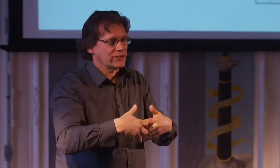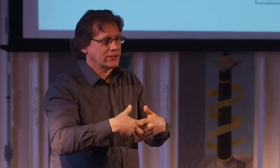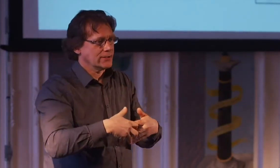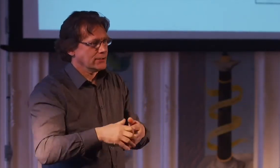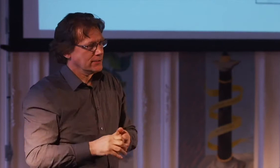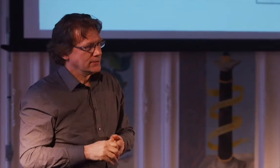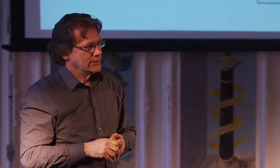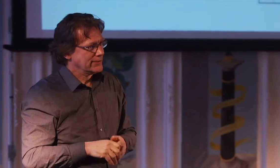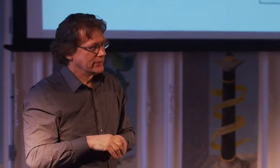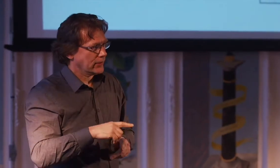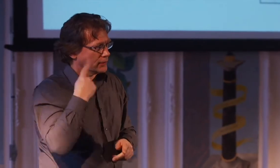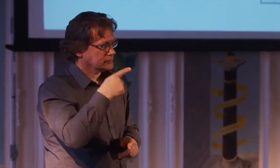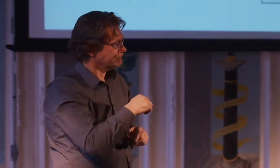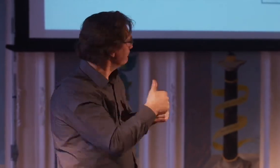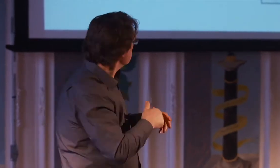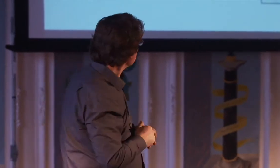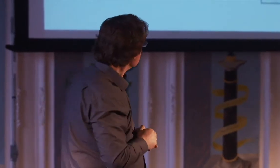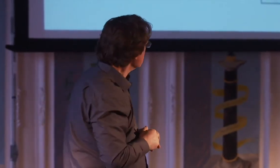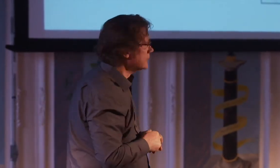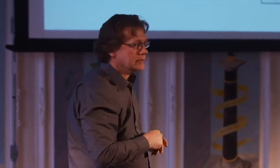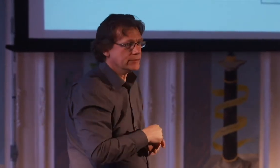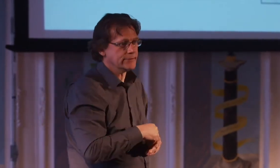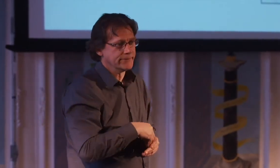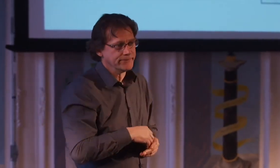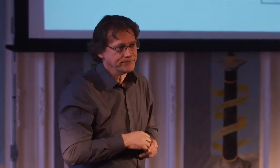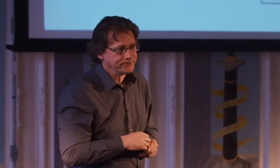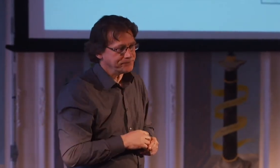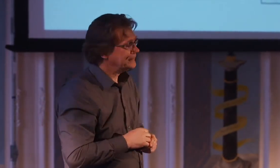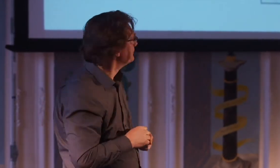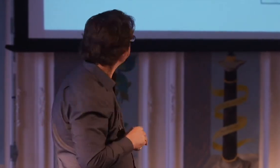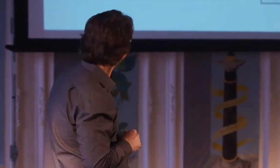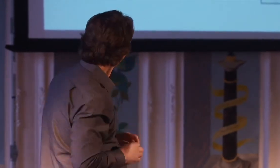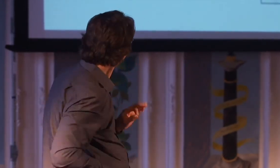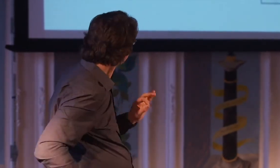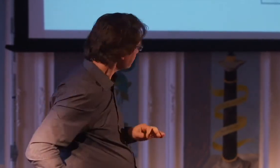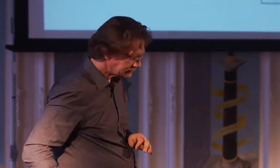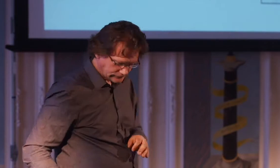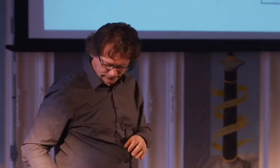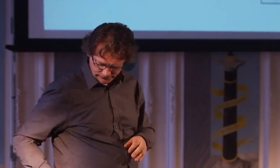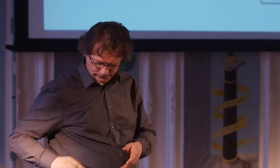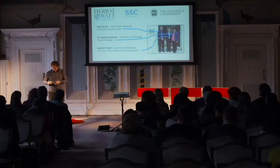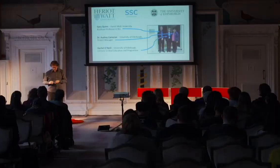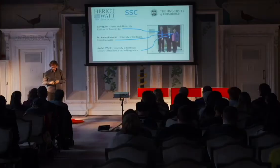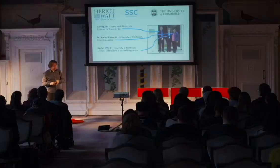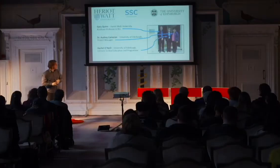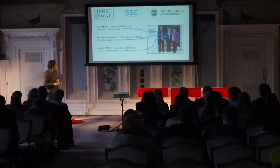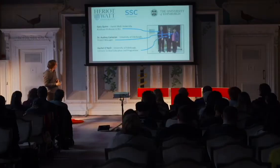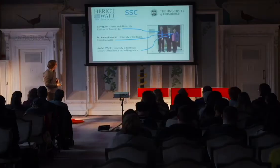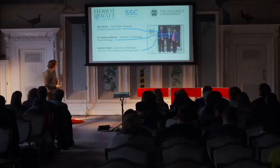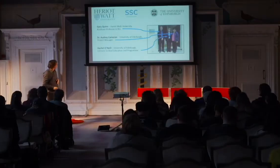work together, and we've had funding from a variety of different sources to help us in our project work. This is the team up here on the